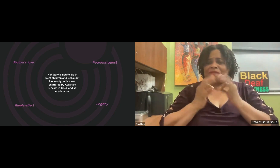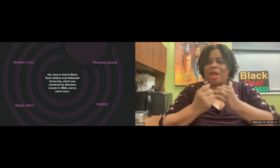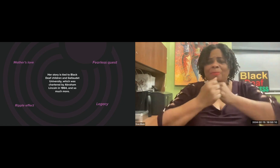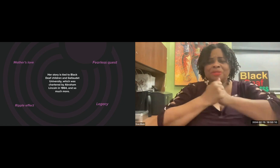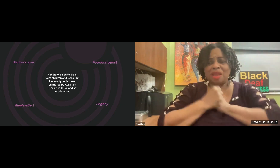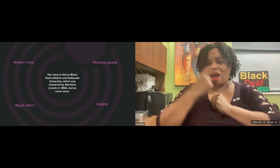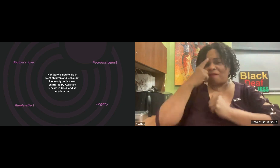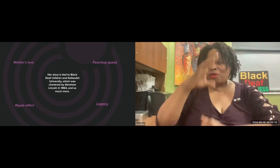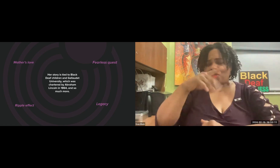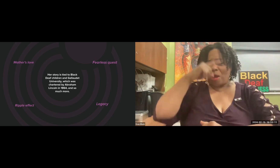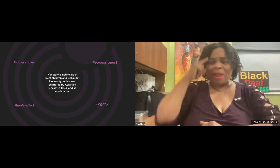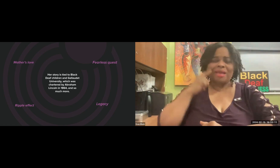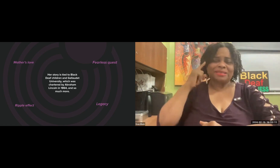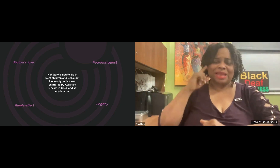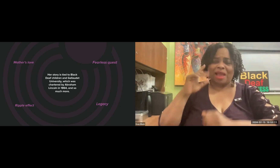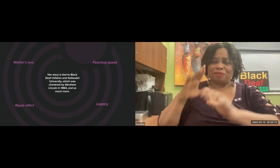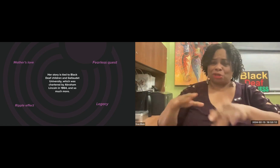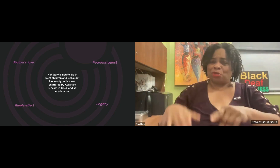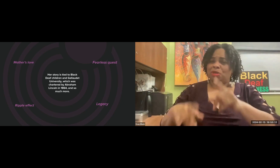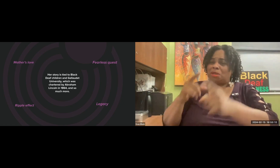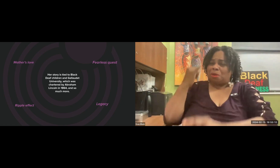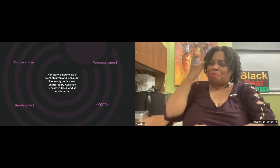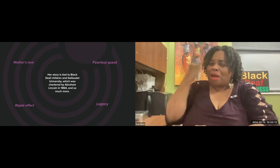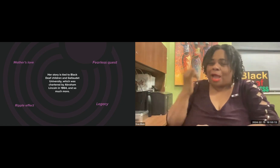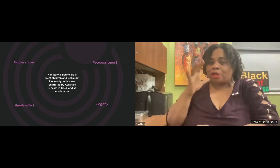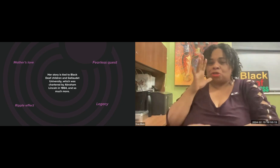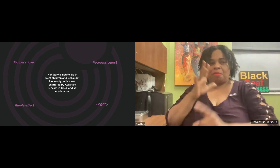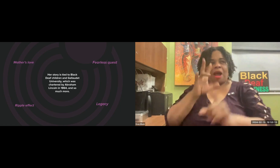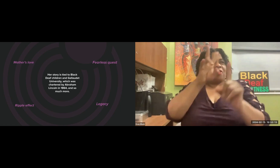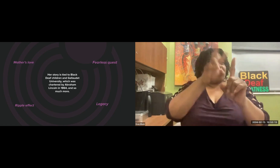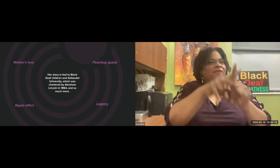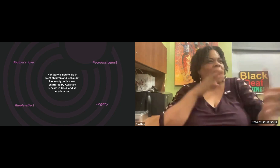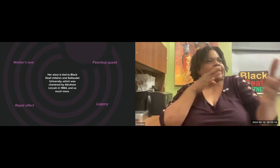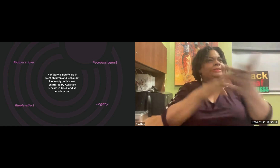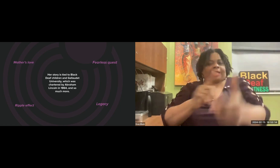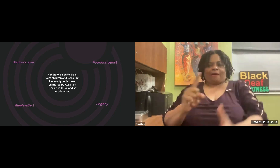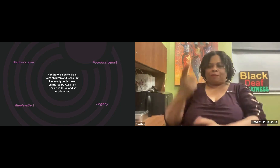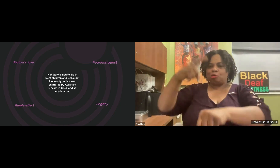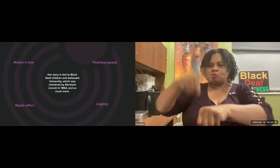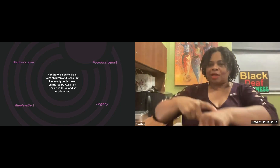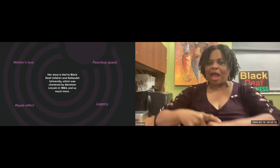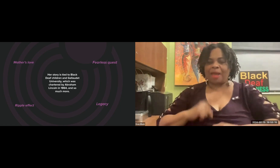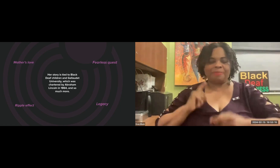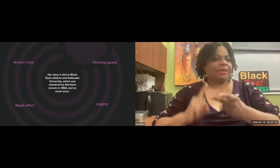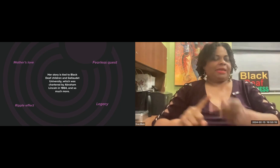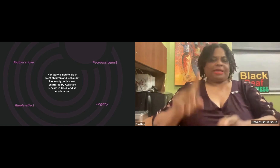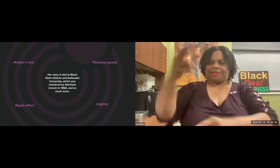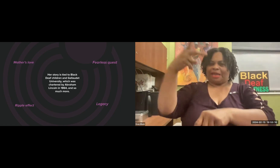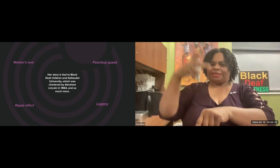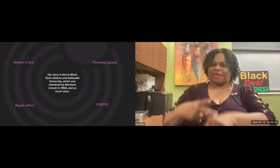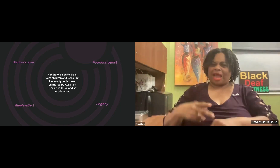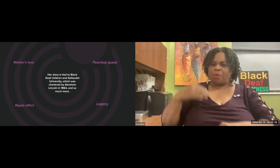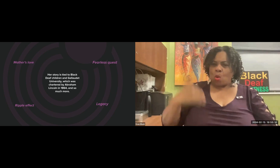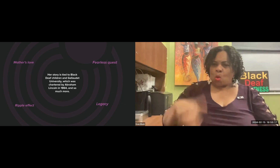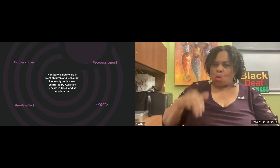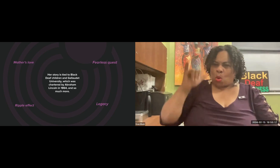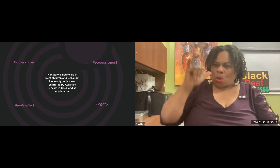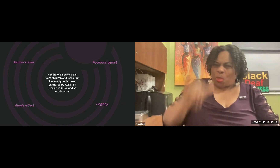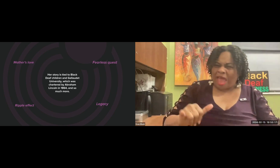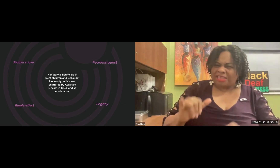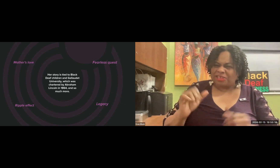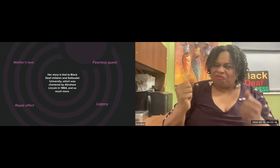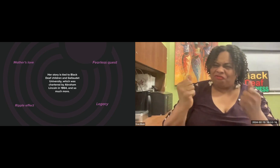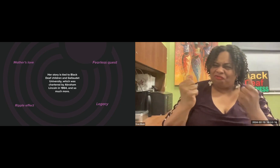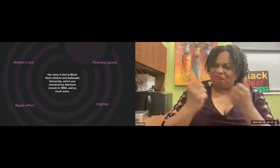As we think about a mother's love for her family, for her Black deaf children, can you imagine the first